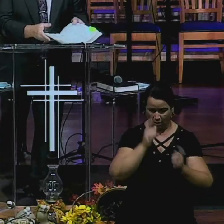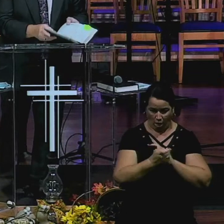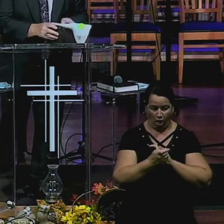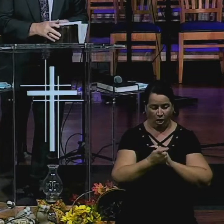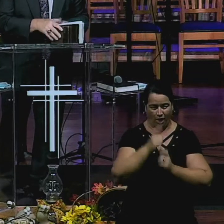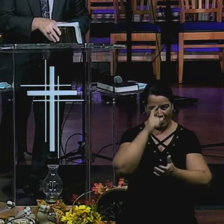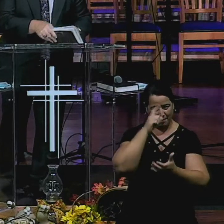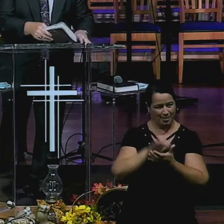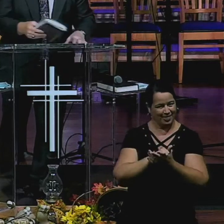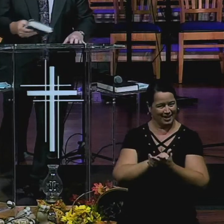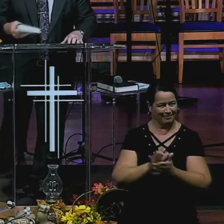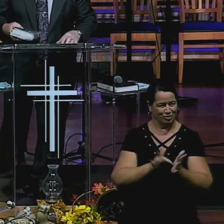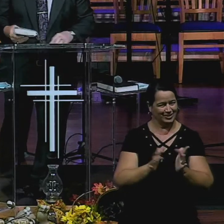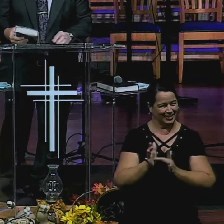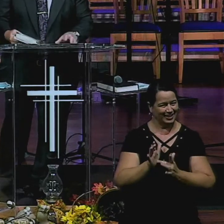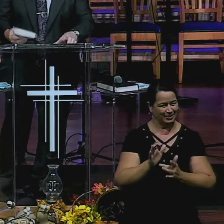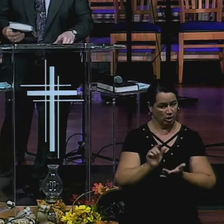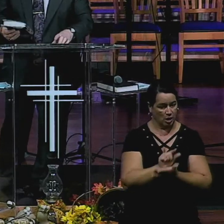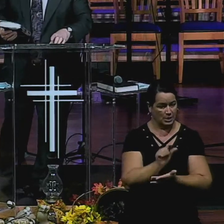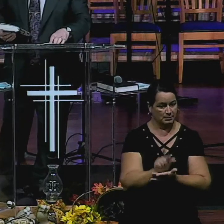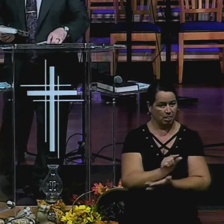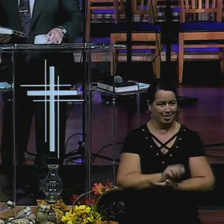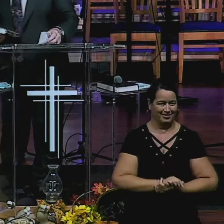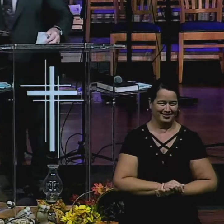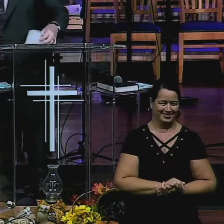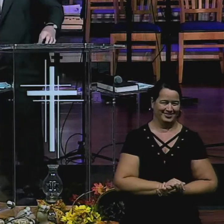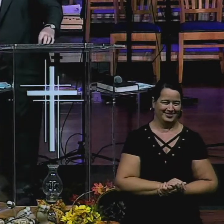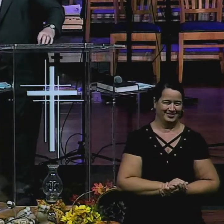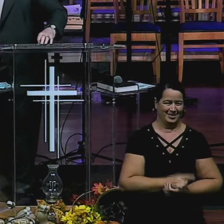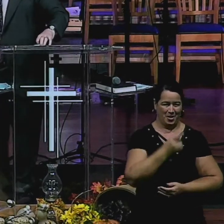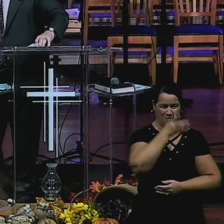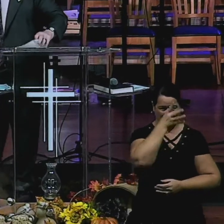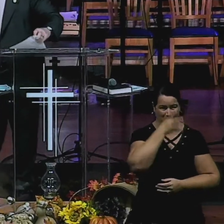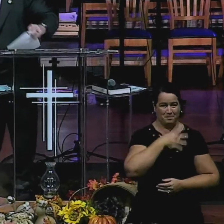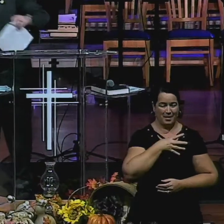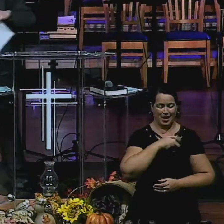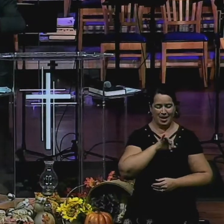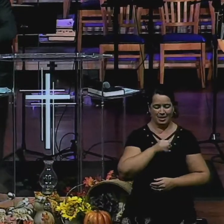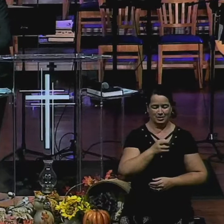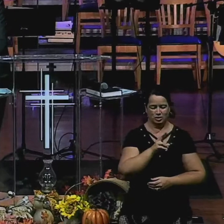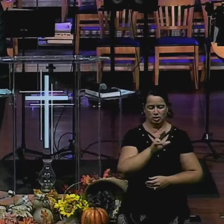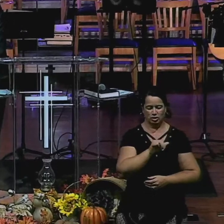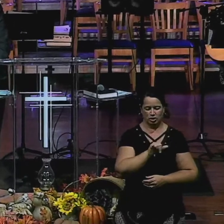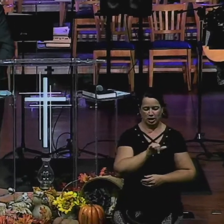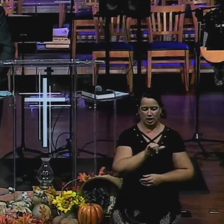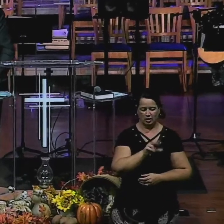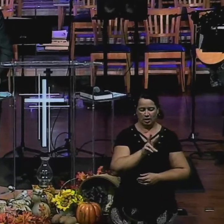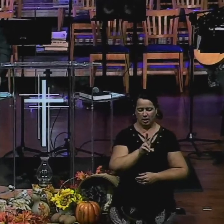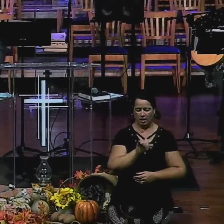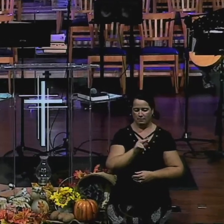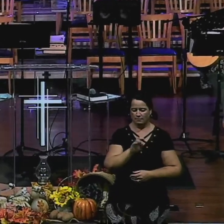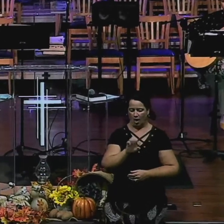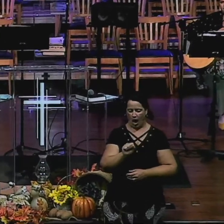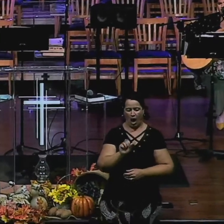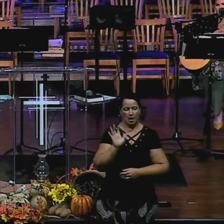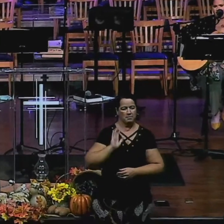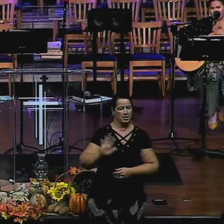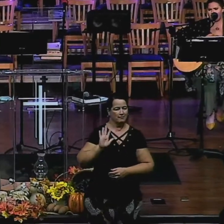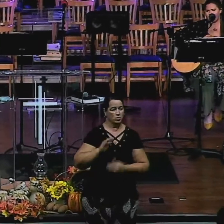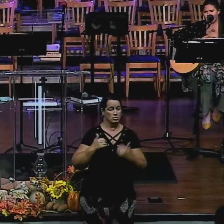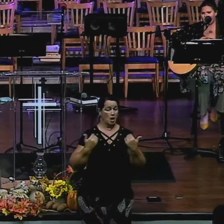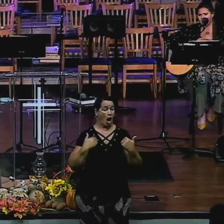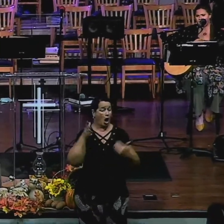Jerry Vines, listen, I don't want no heroes but Jesus. I was associating myself with young guys in seminary. Why?